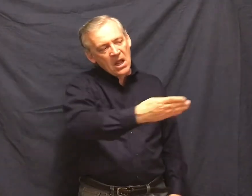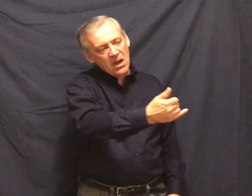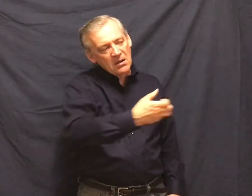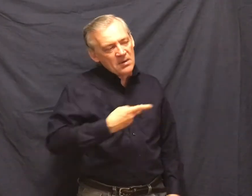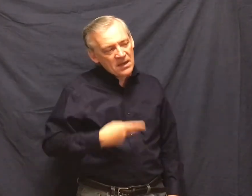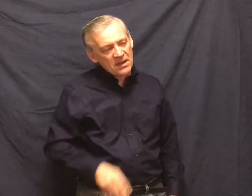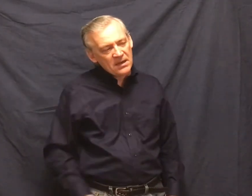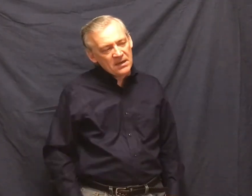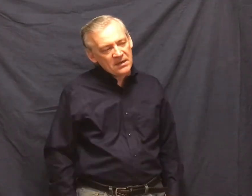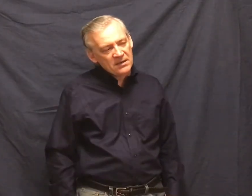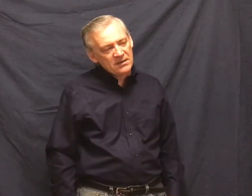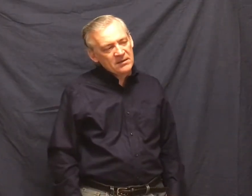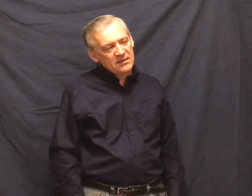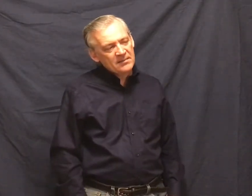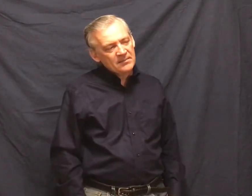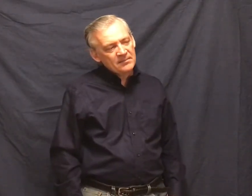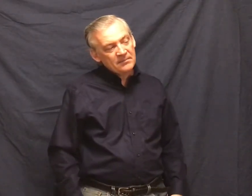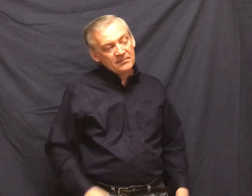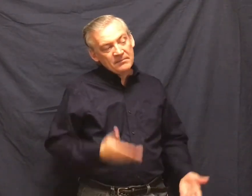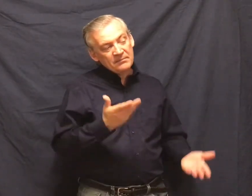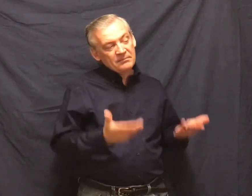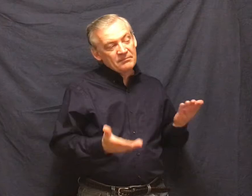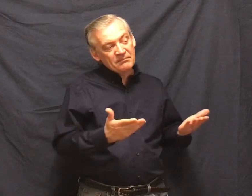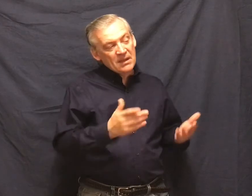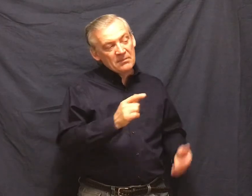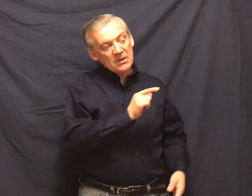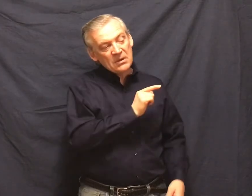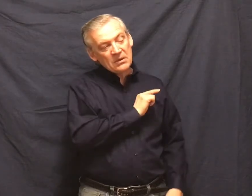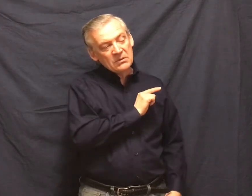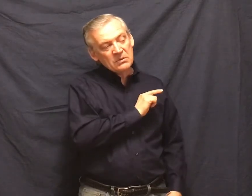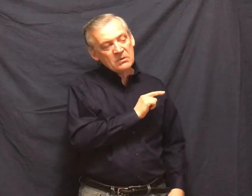Suppose he took a powder and just ain't coming back. What'll you do then?